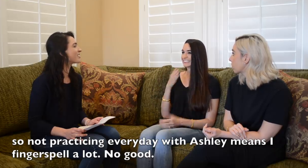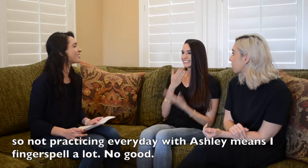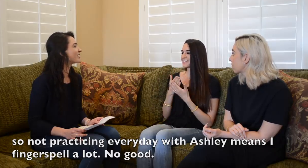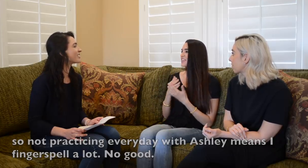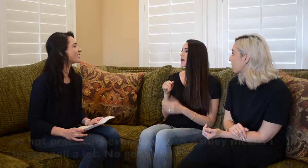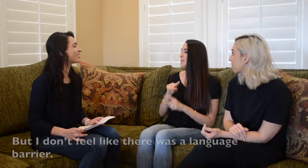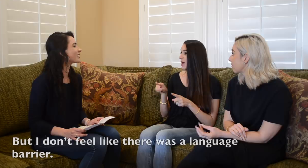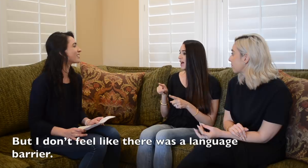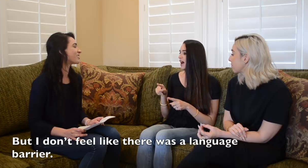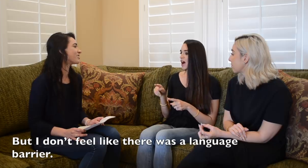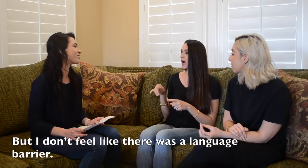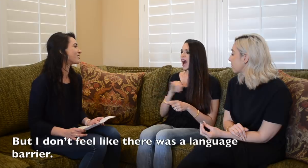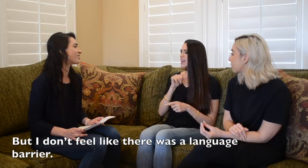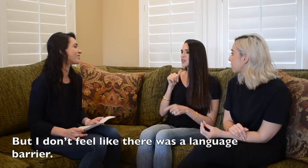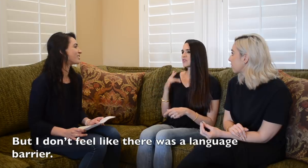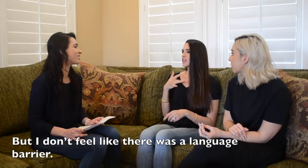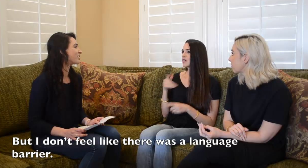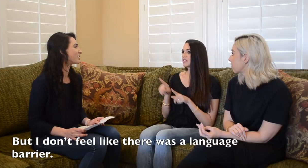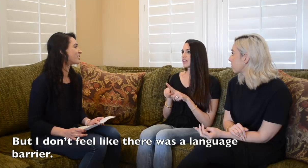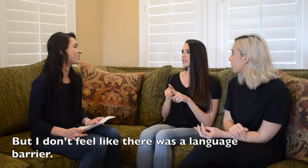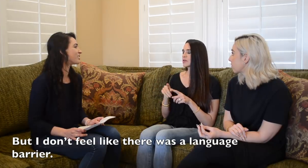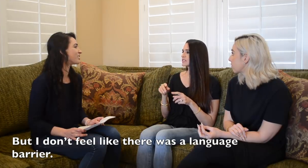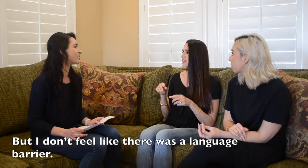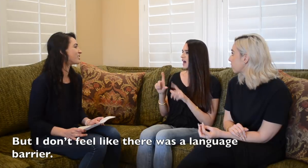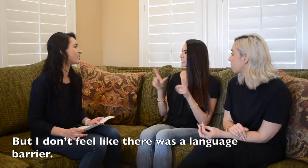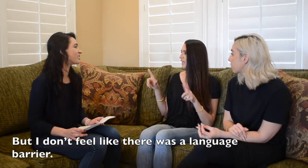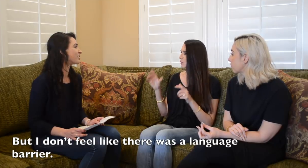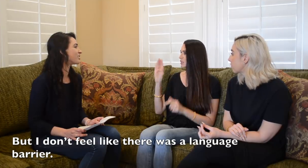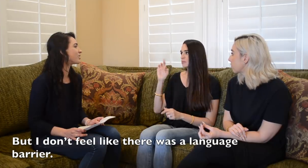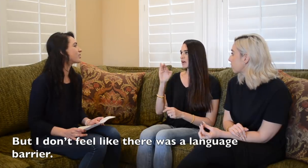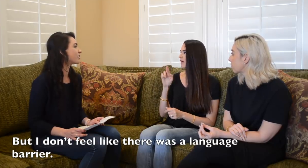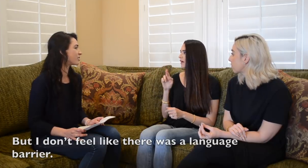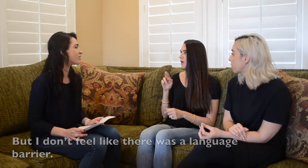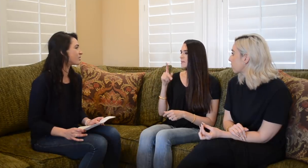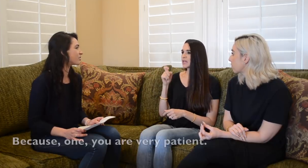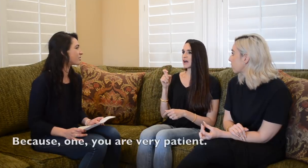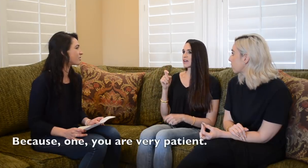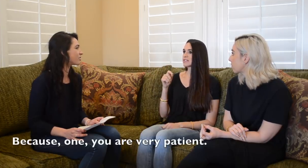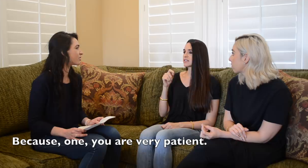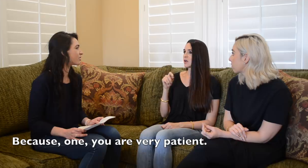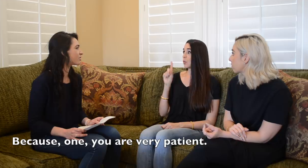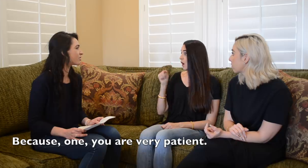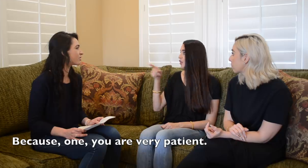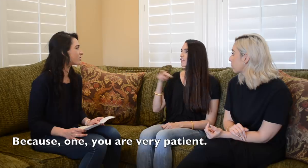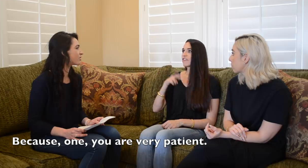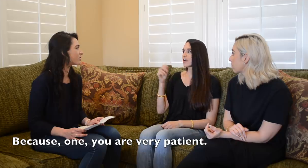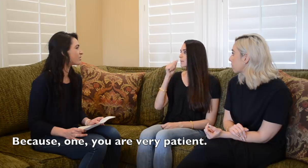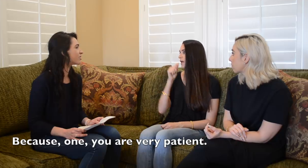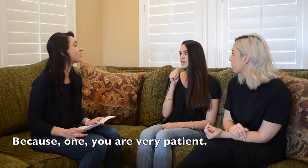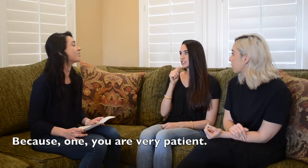good. But I don't feel like there was a language barrier because, one, you're very